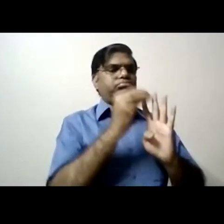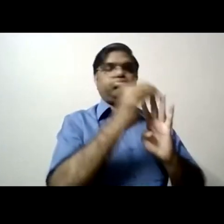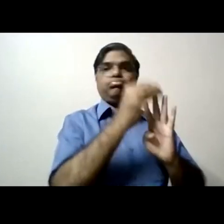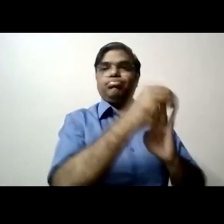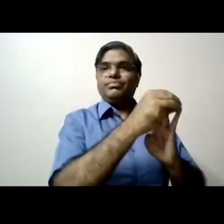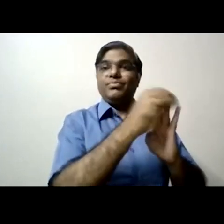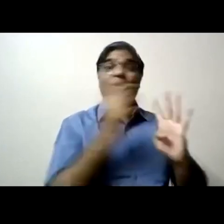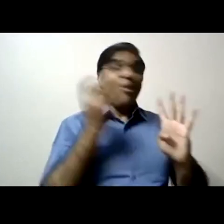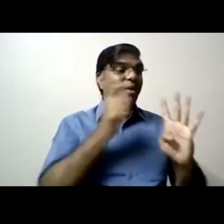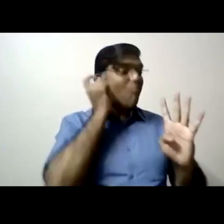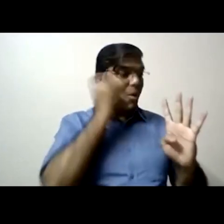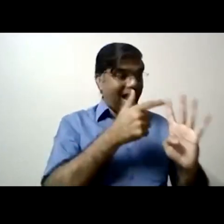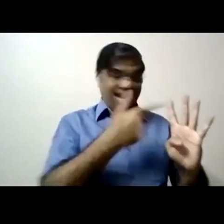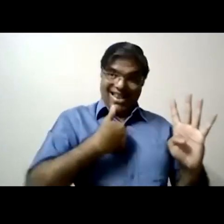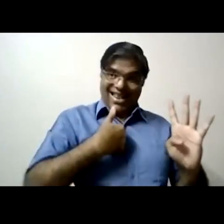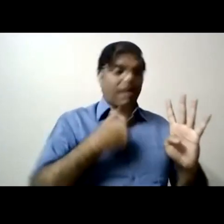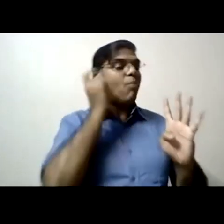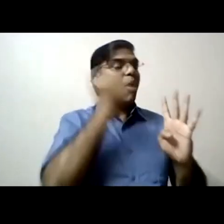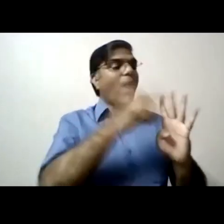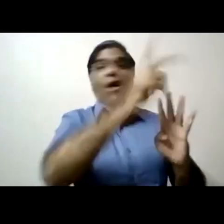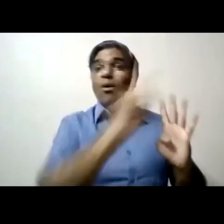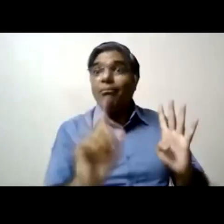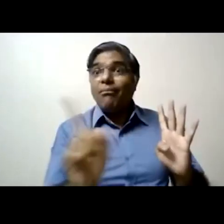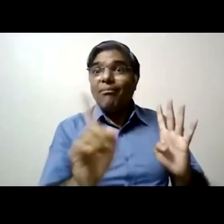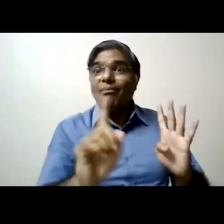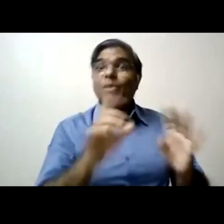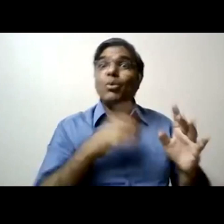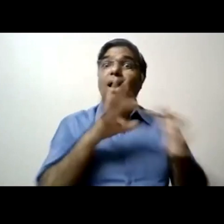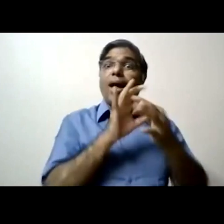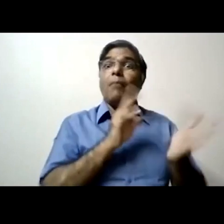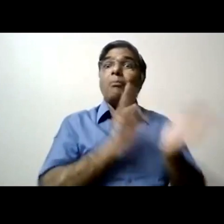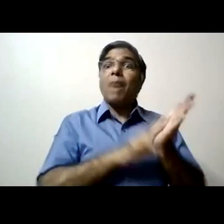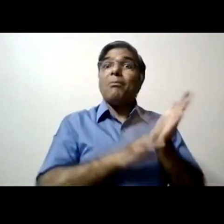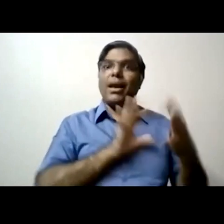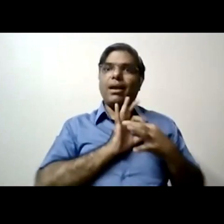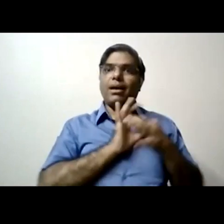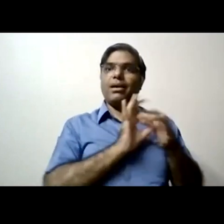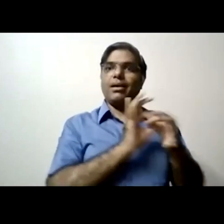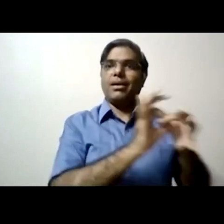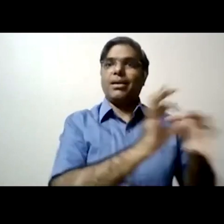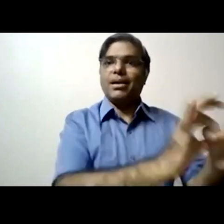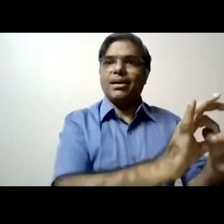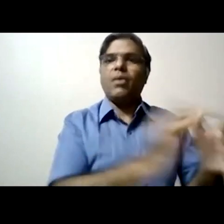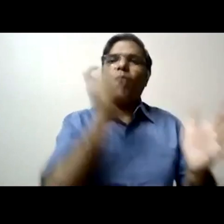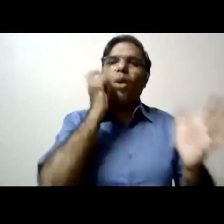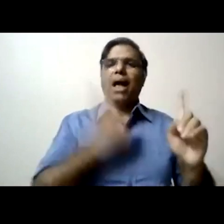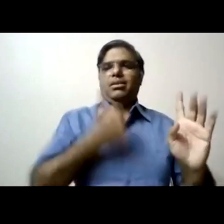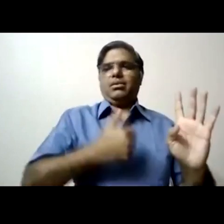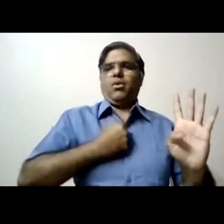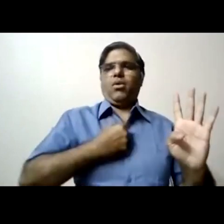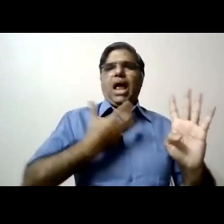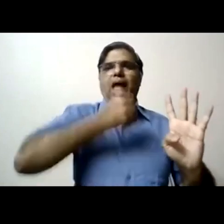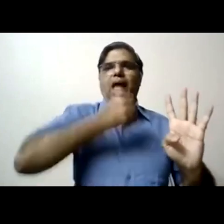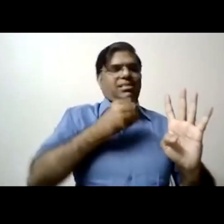So while Mr. Anuj putting his own mobile number, through that, he can register for four people. So he will become